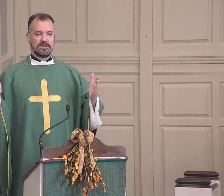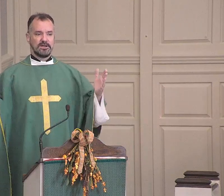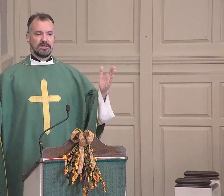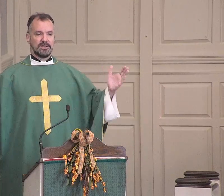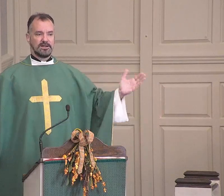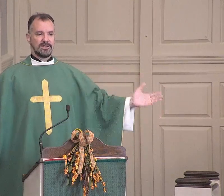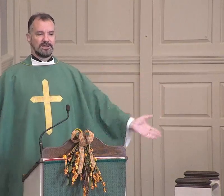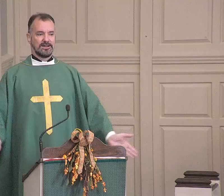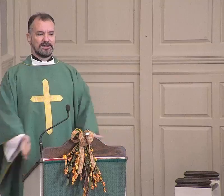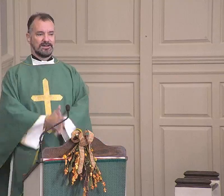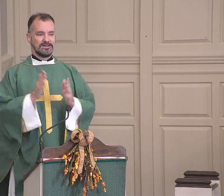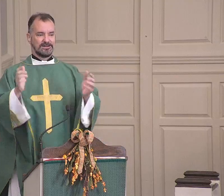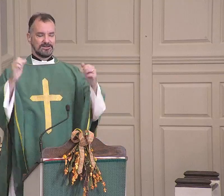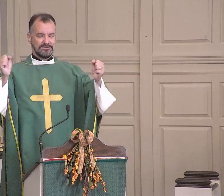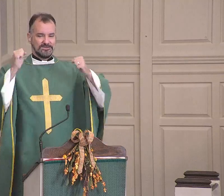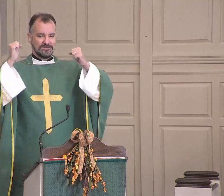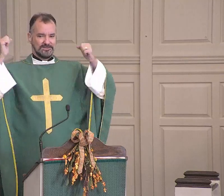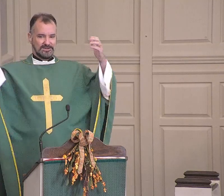alleluia,